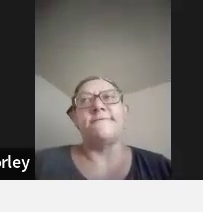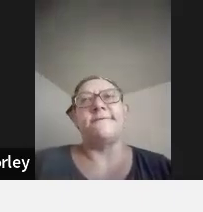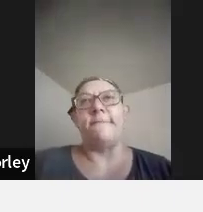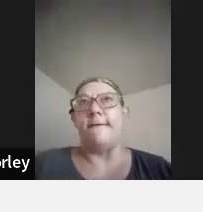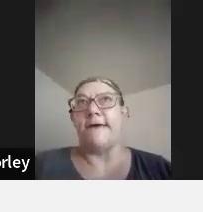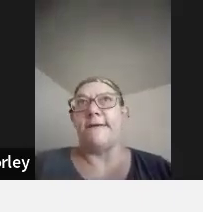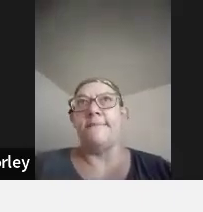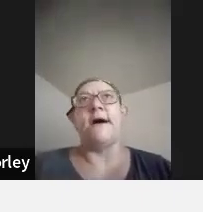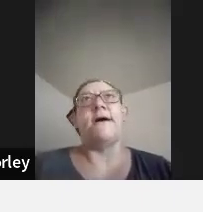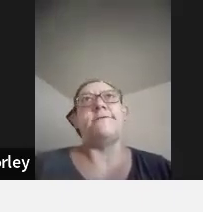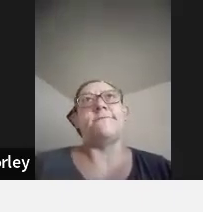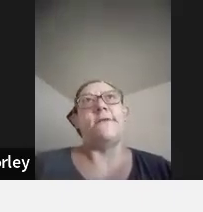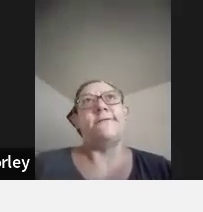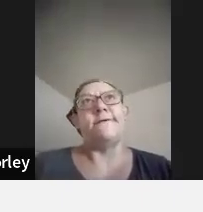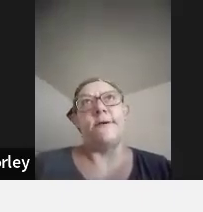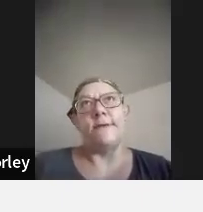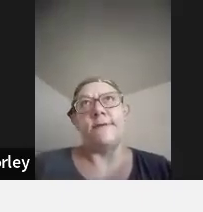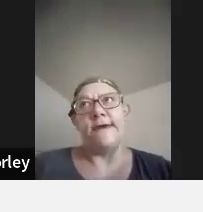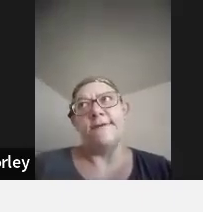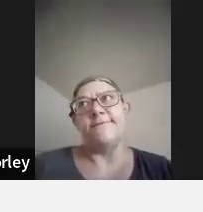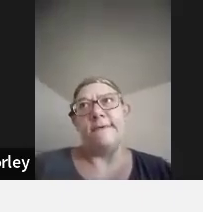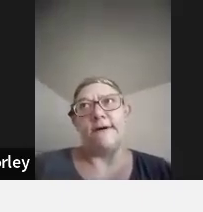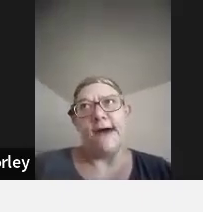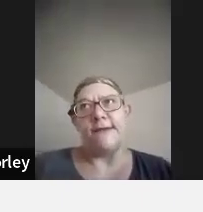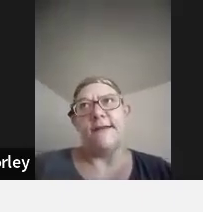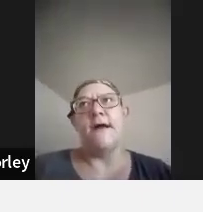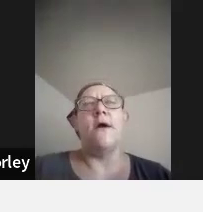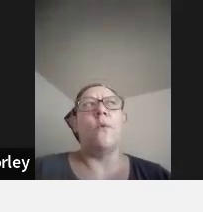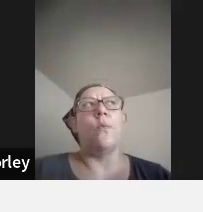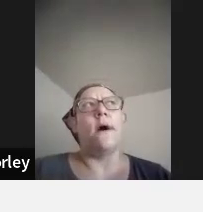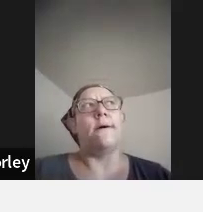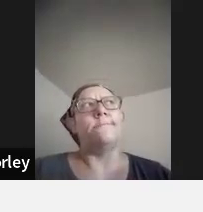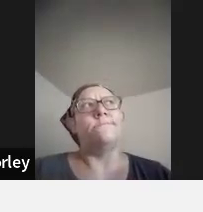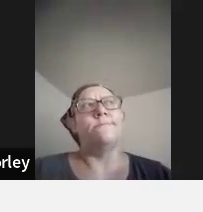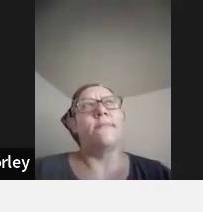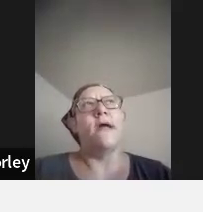When it comes to family, I just wanted to primarily speak on that.